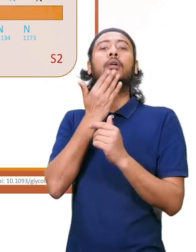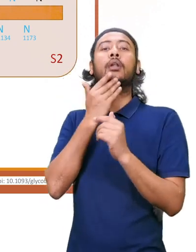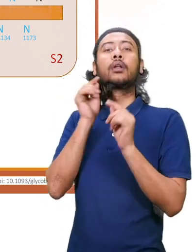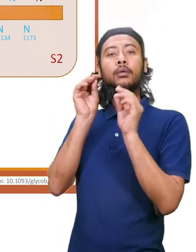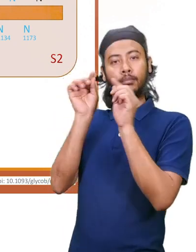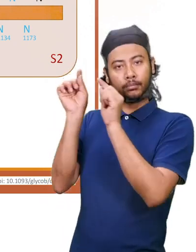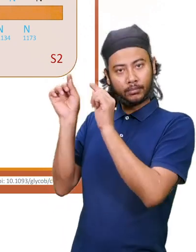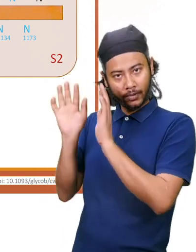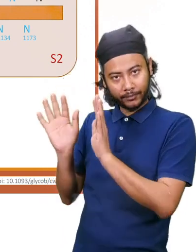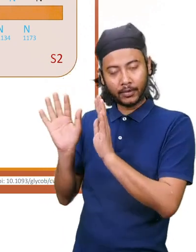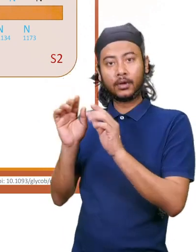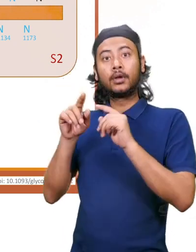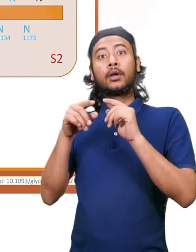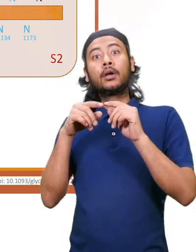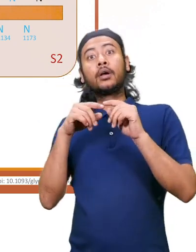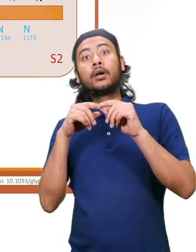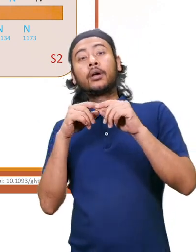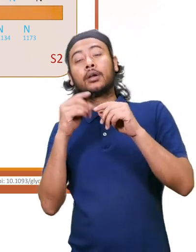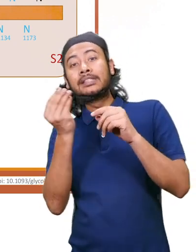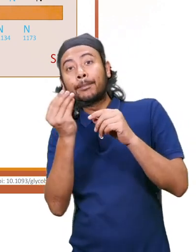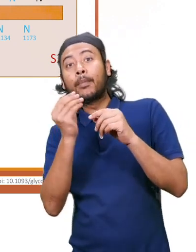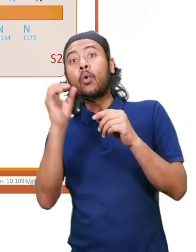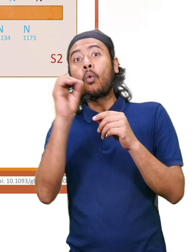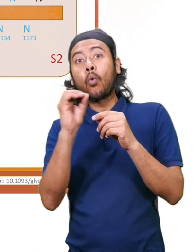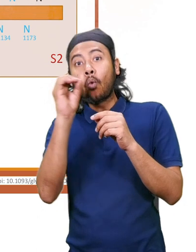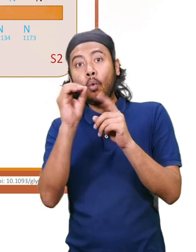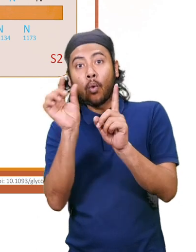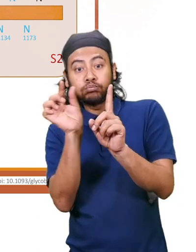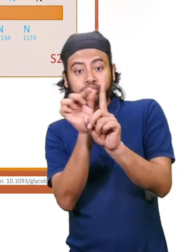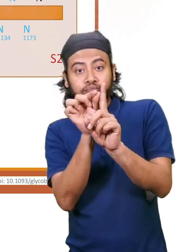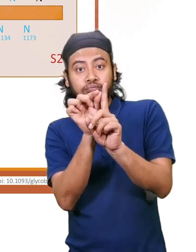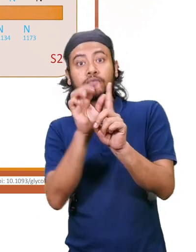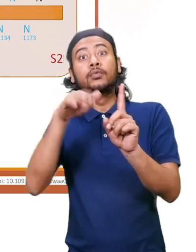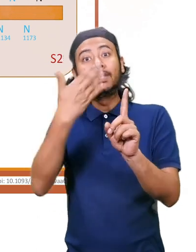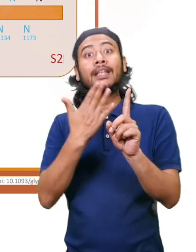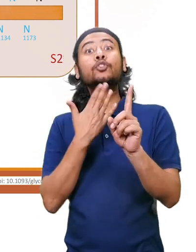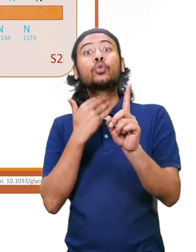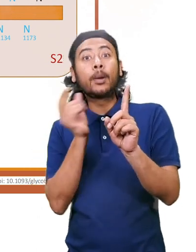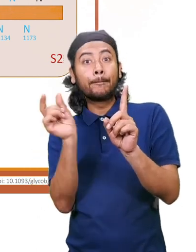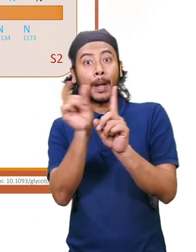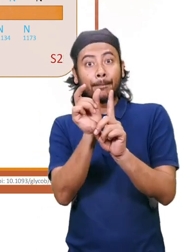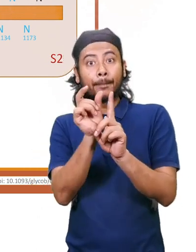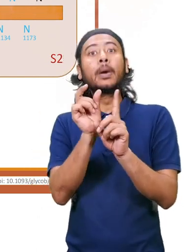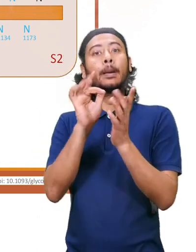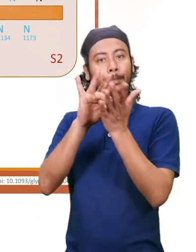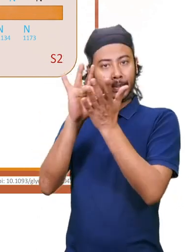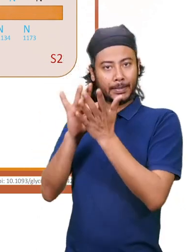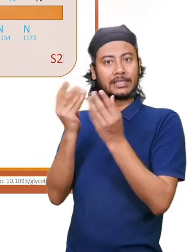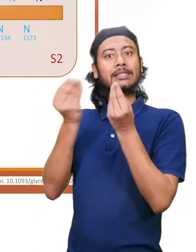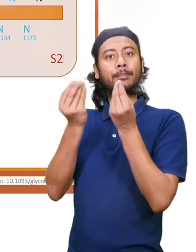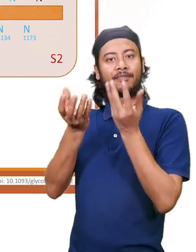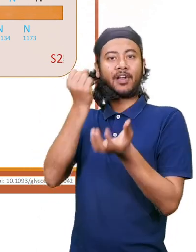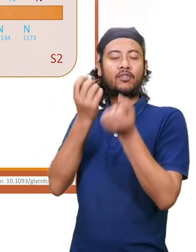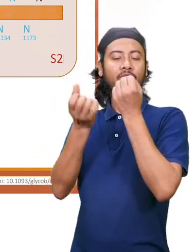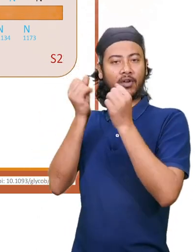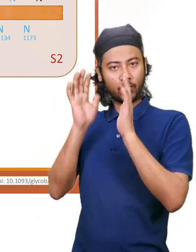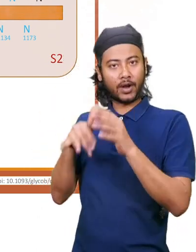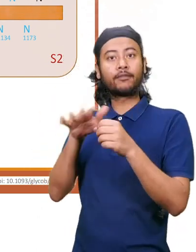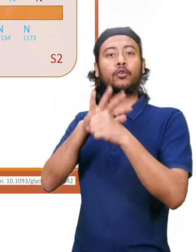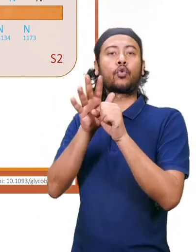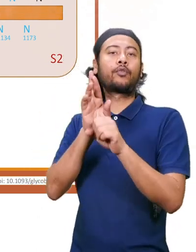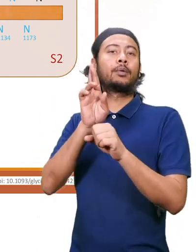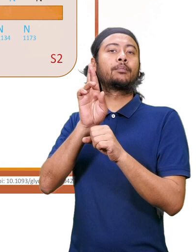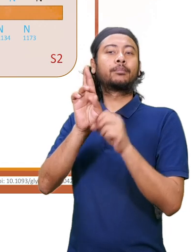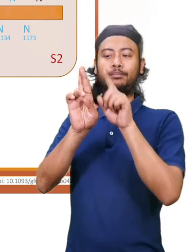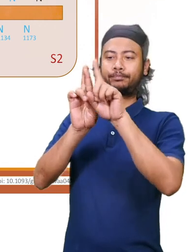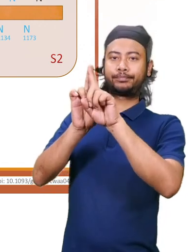N glycans, and the region where O glycosylations are present or reported